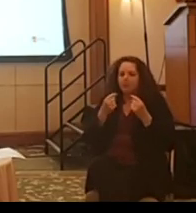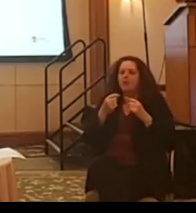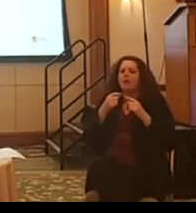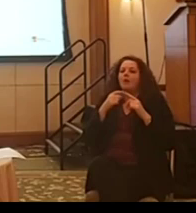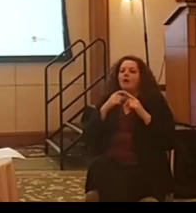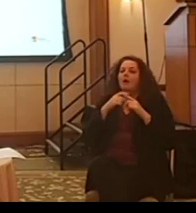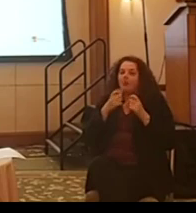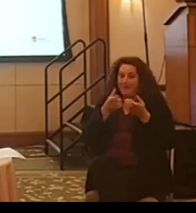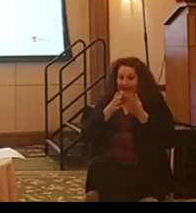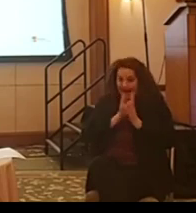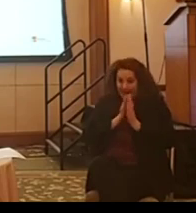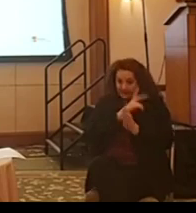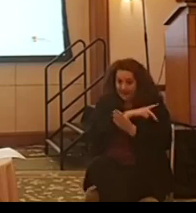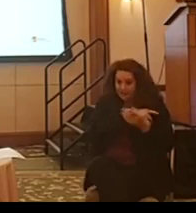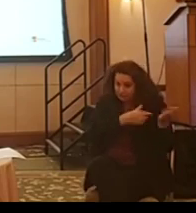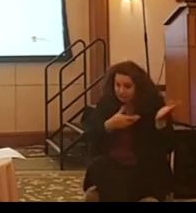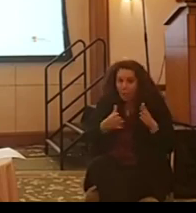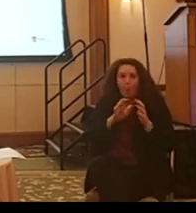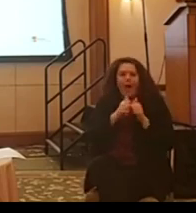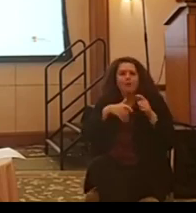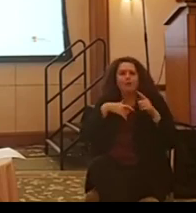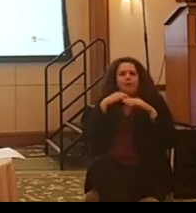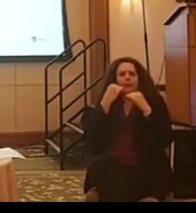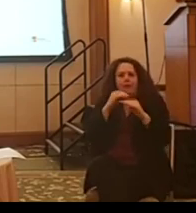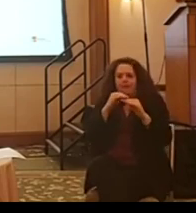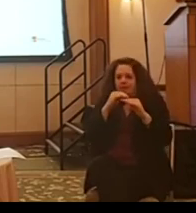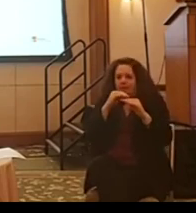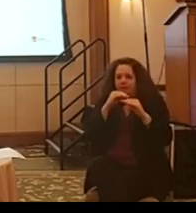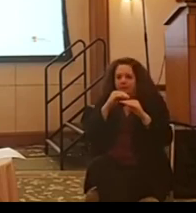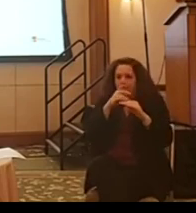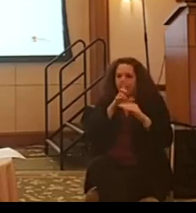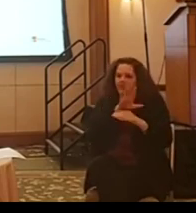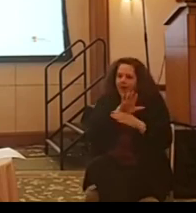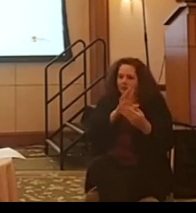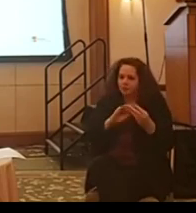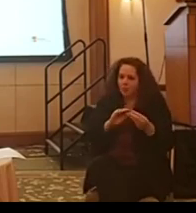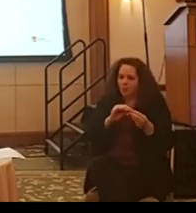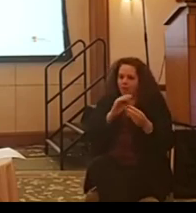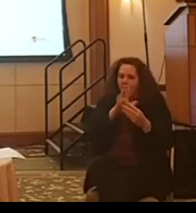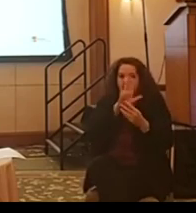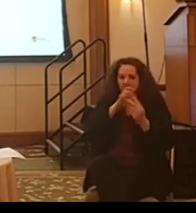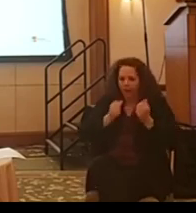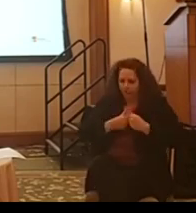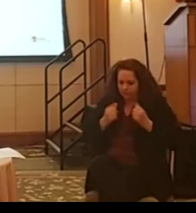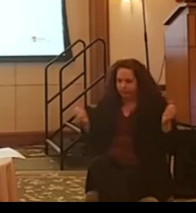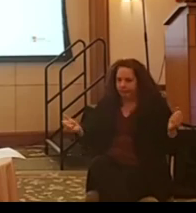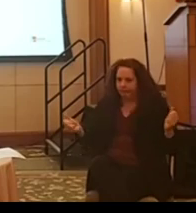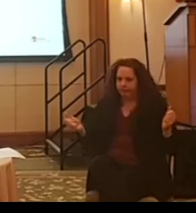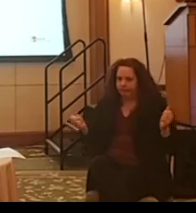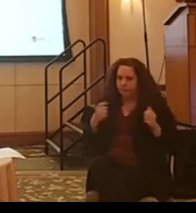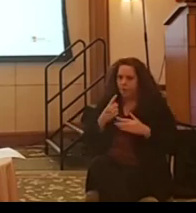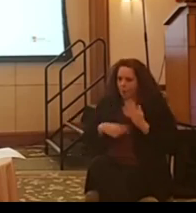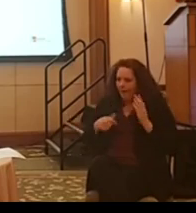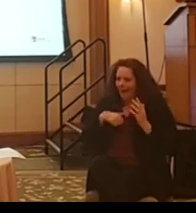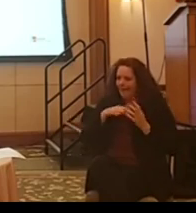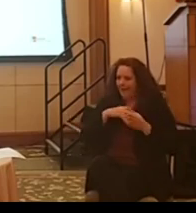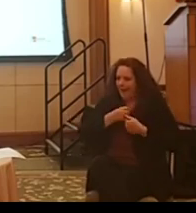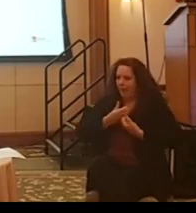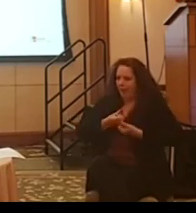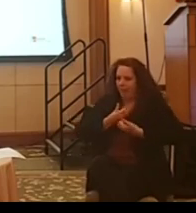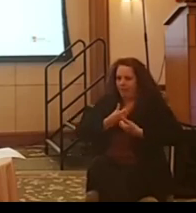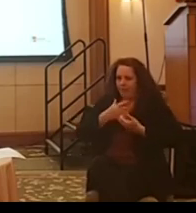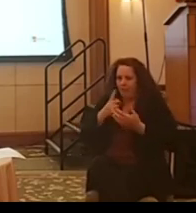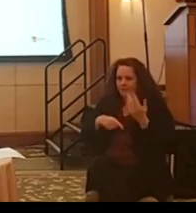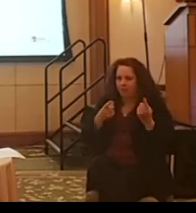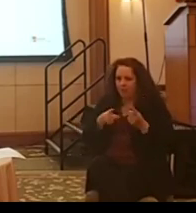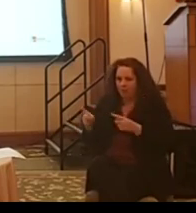to bring into that space. So it's very often that patients feel that stories that about things that